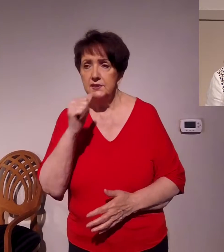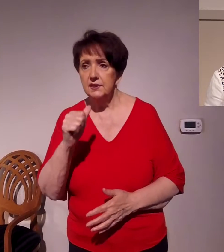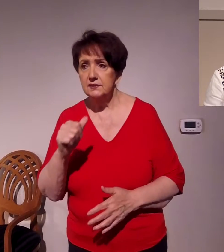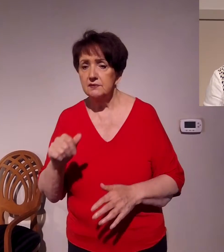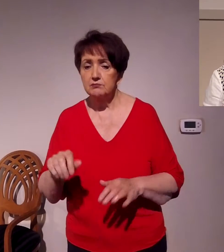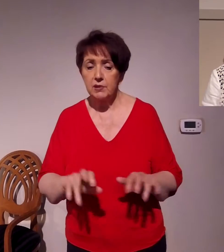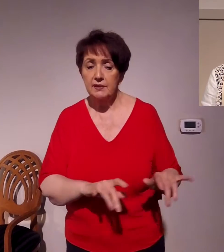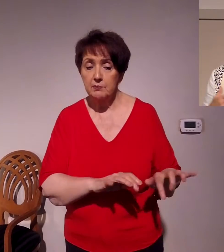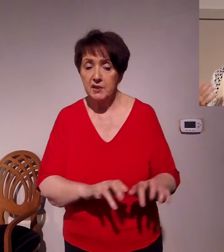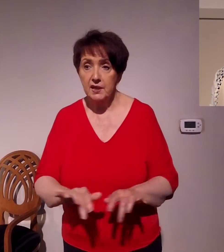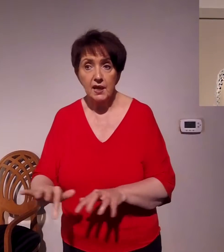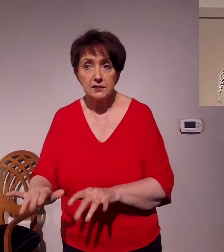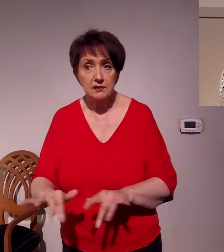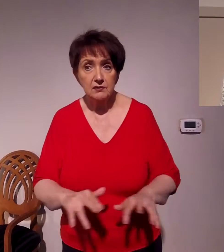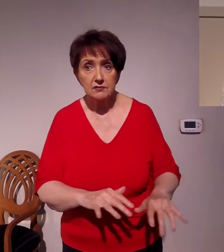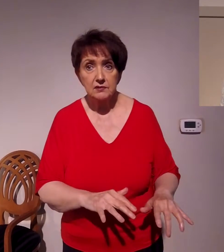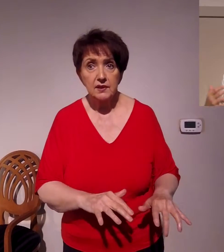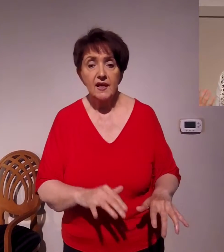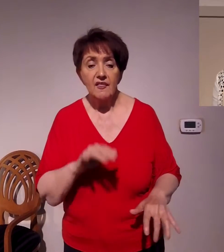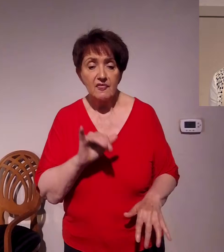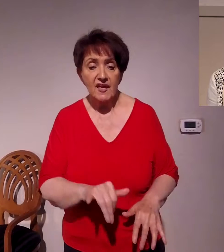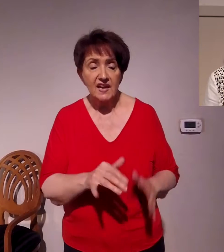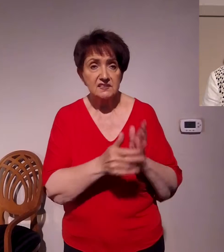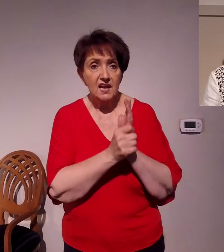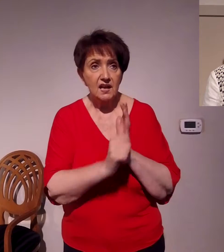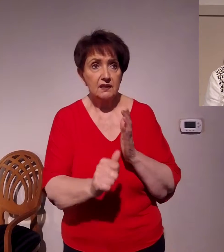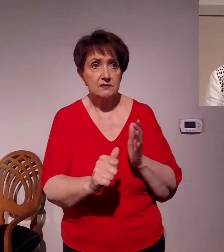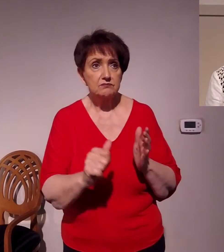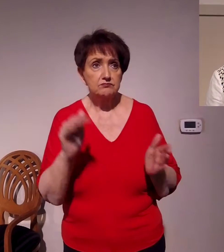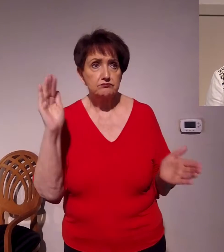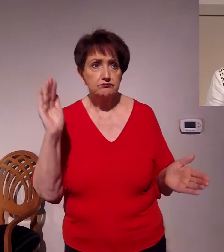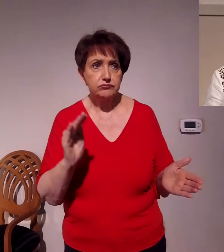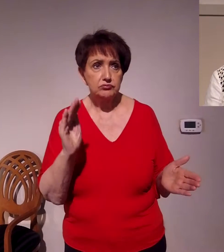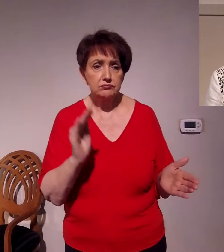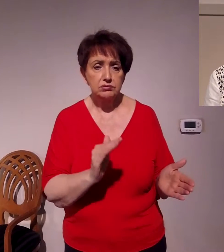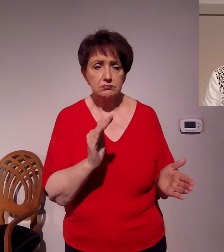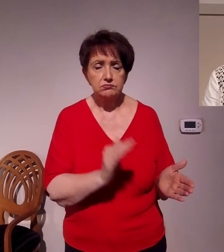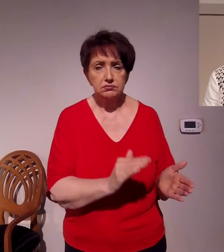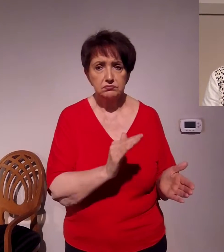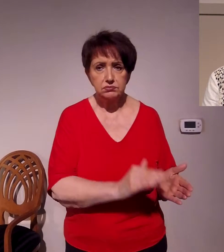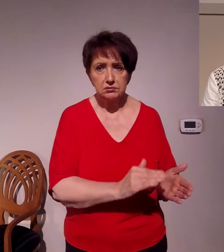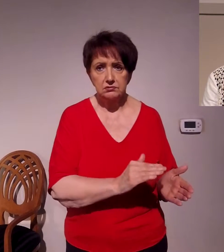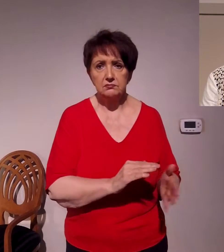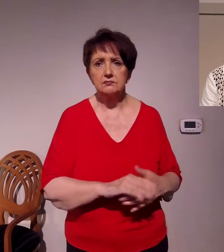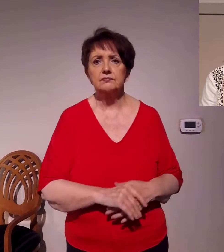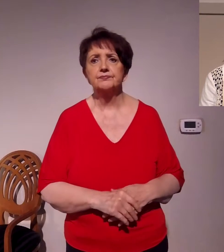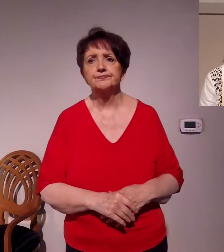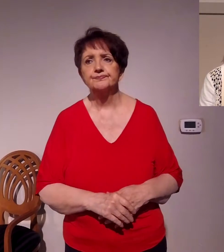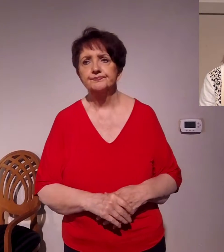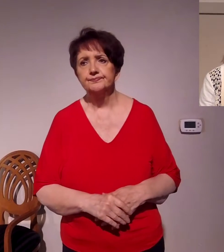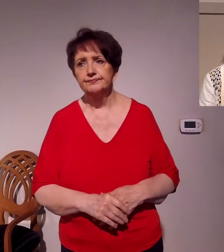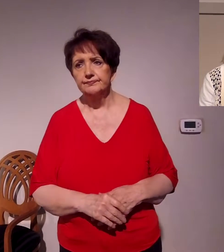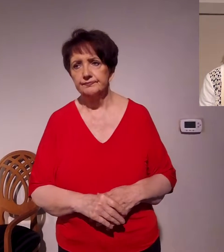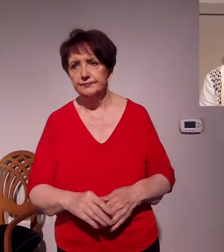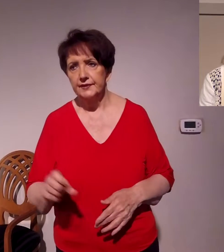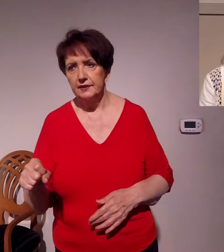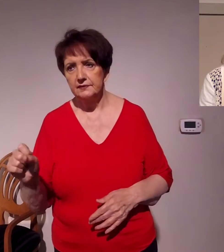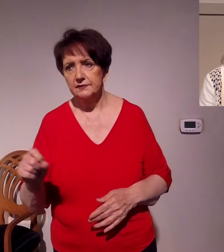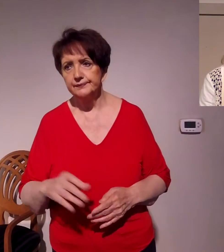the piano, and he doesn't use them and keep using them over time, wouldn't those talents diminish?